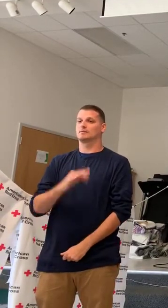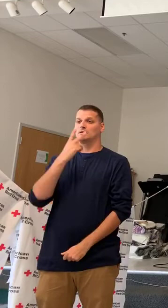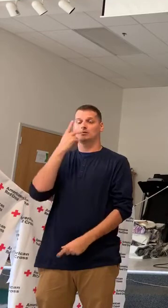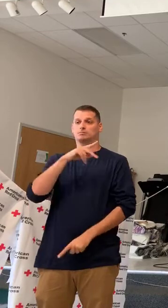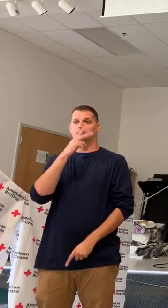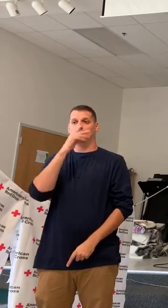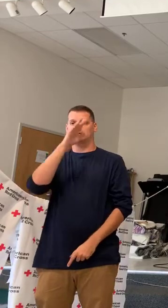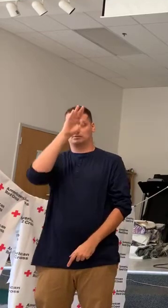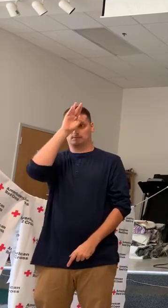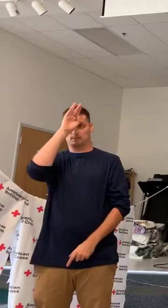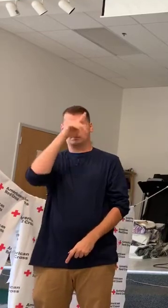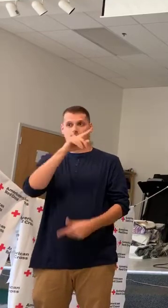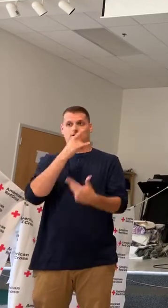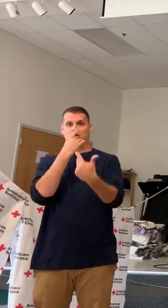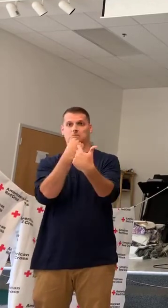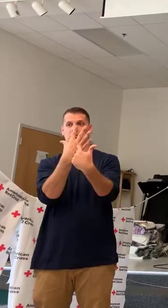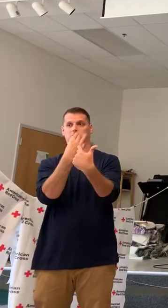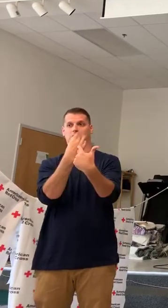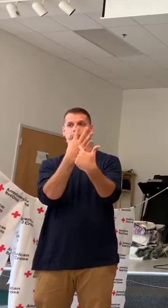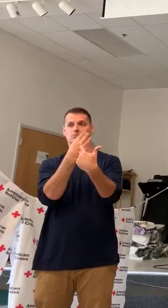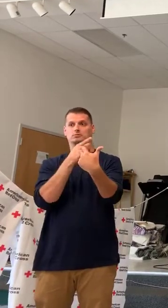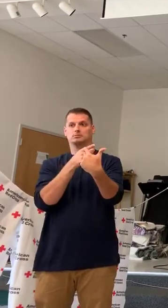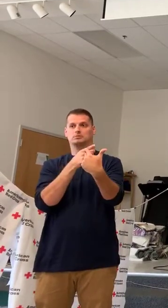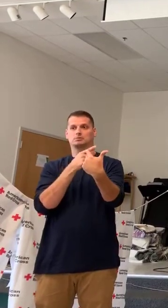run out in front of me and I'm going to run into you, I guess?